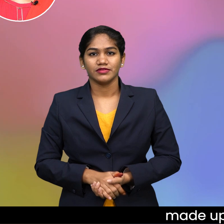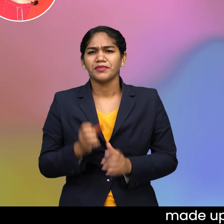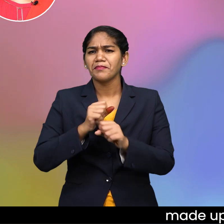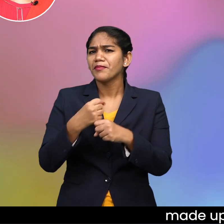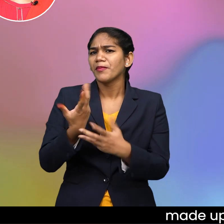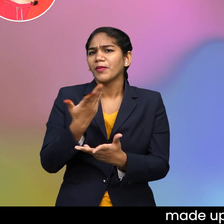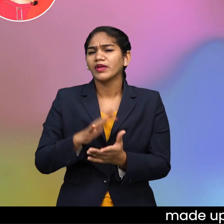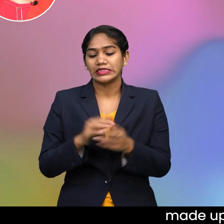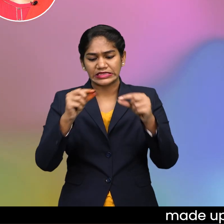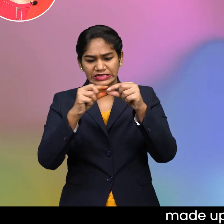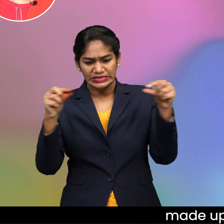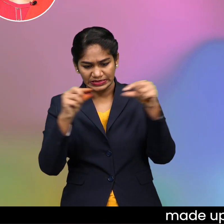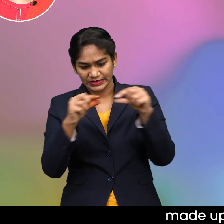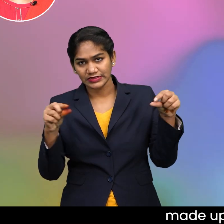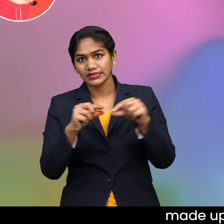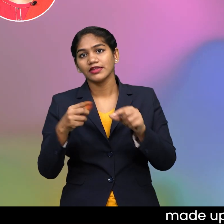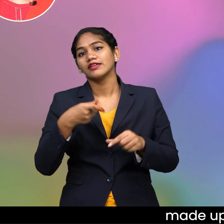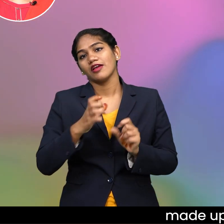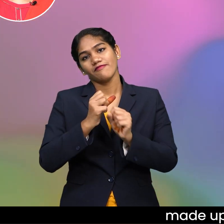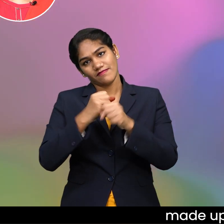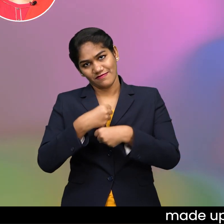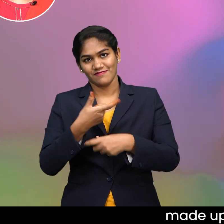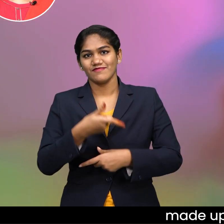made up of nerve fibers.